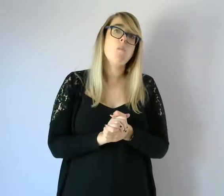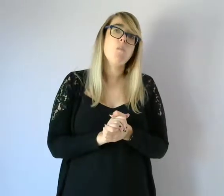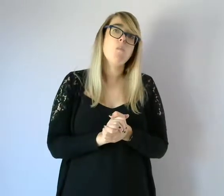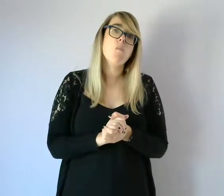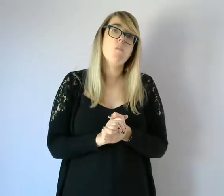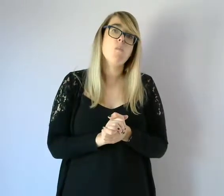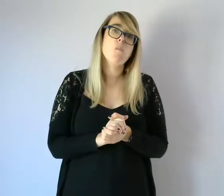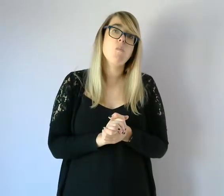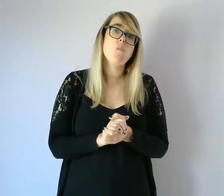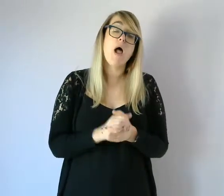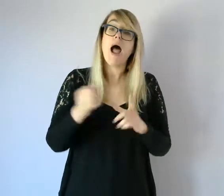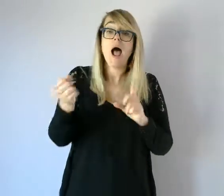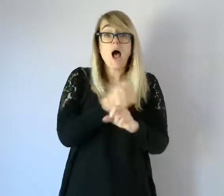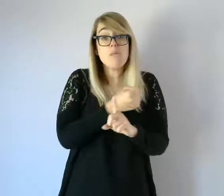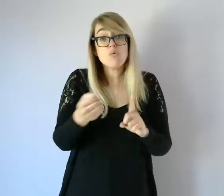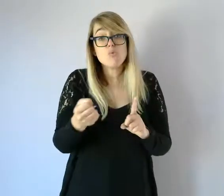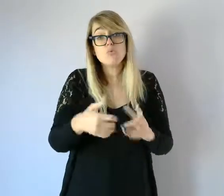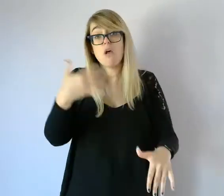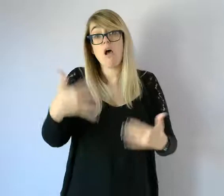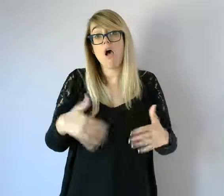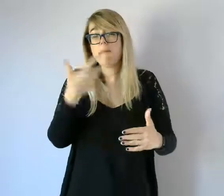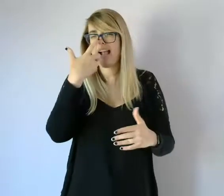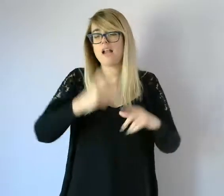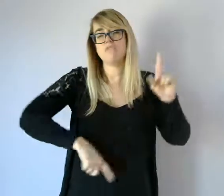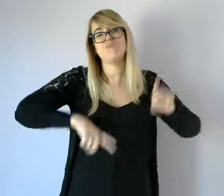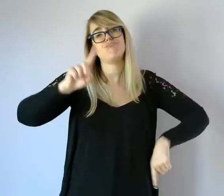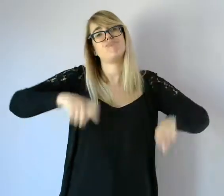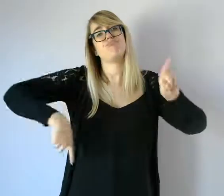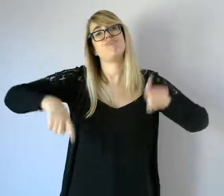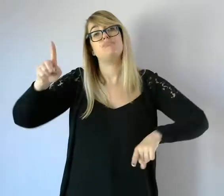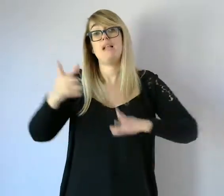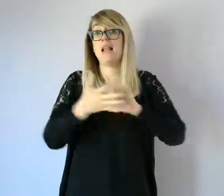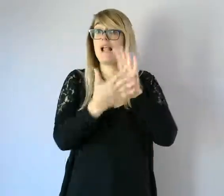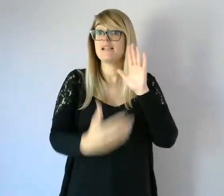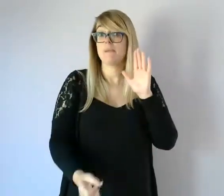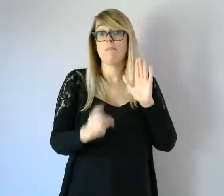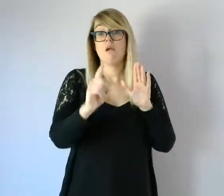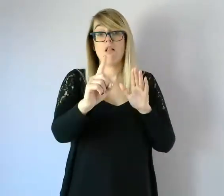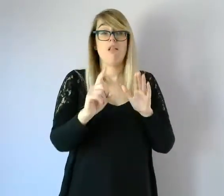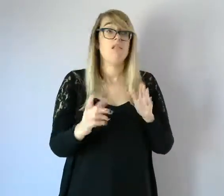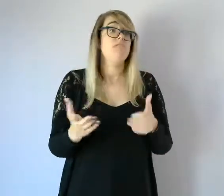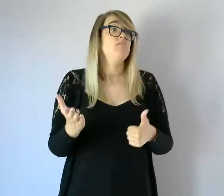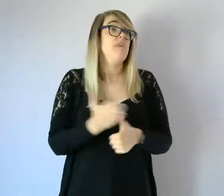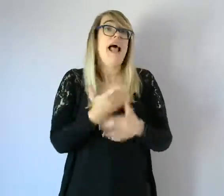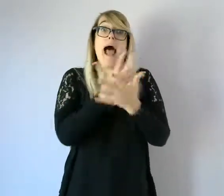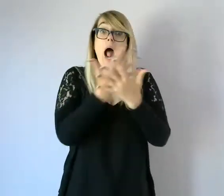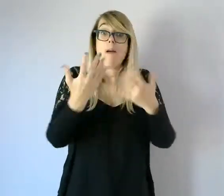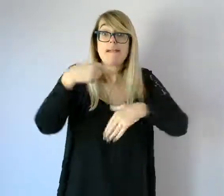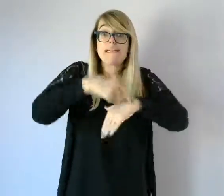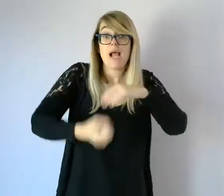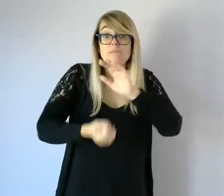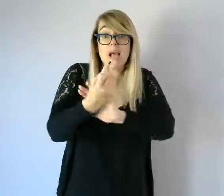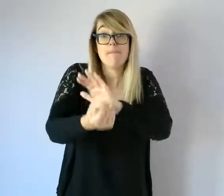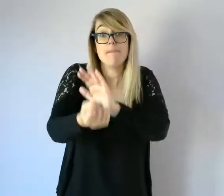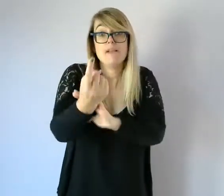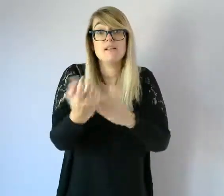Abuse and harm can vary. For example, 1. The number of incidents could be a